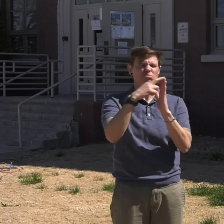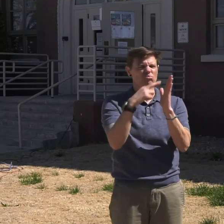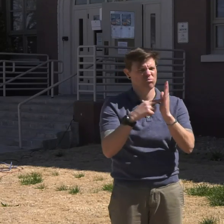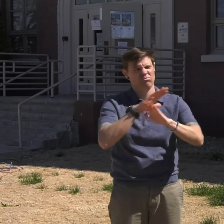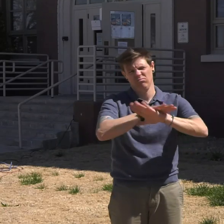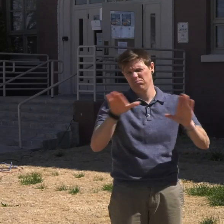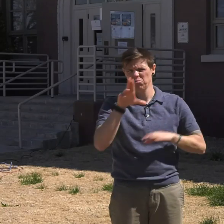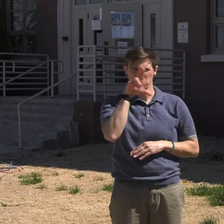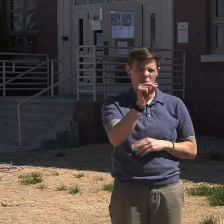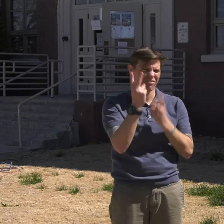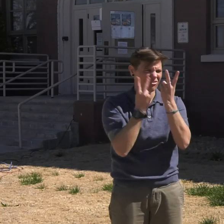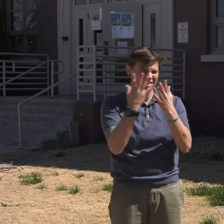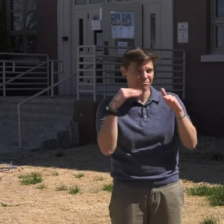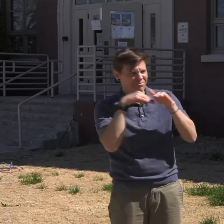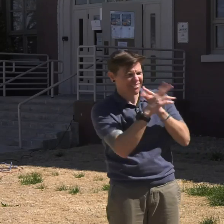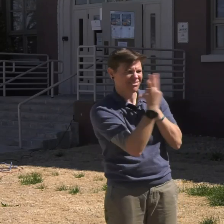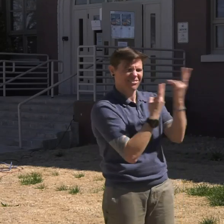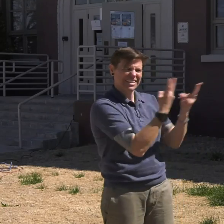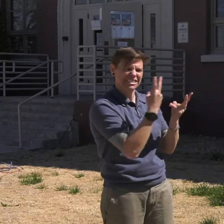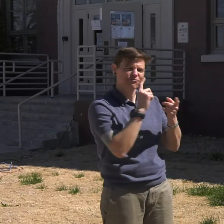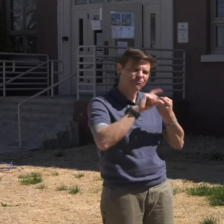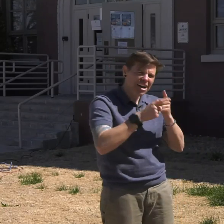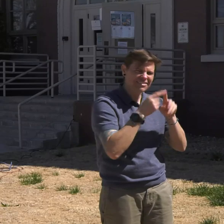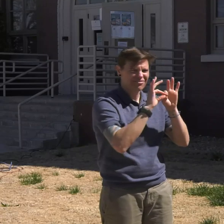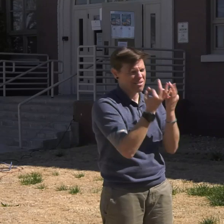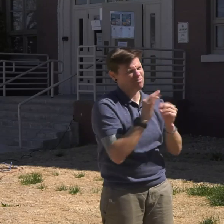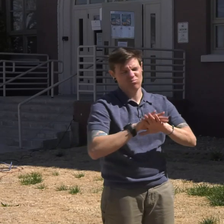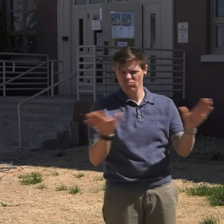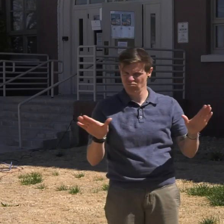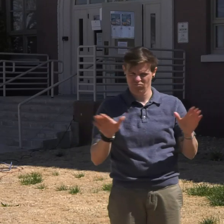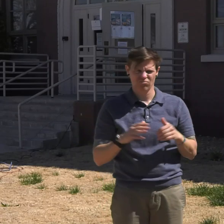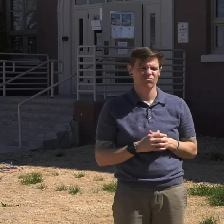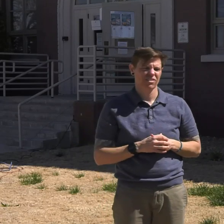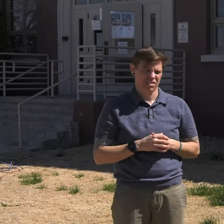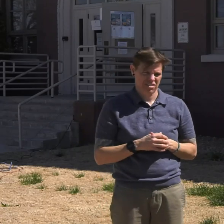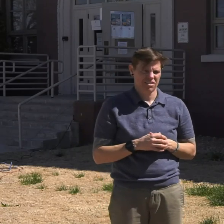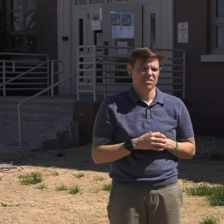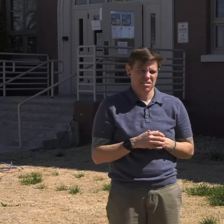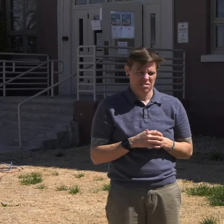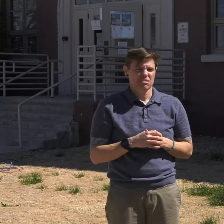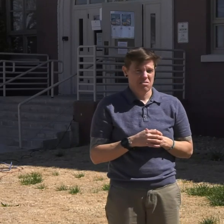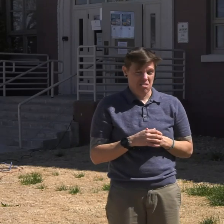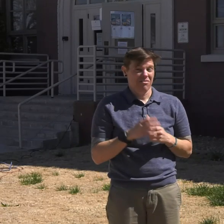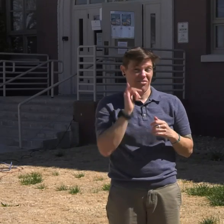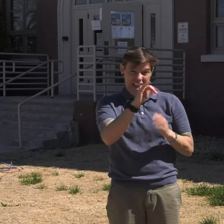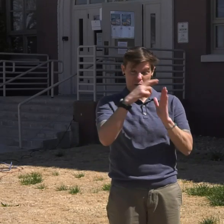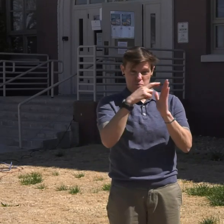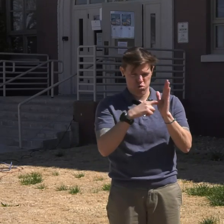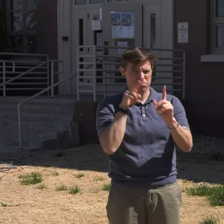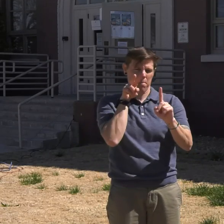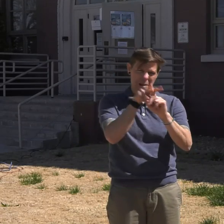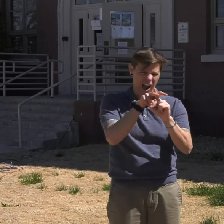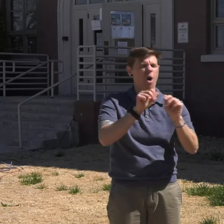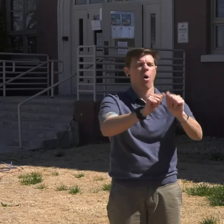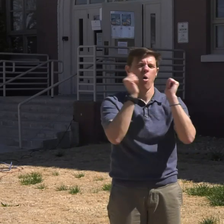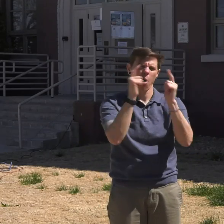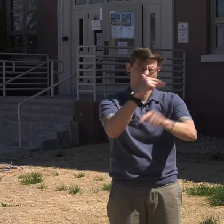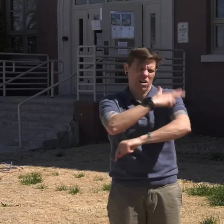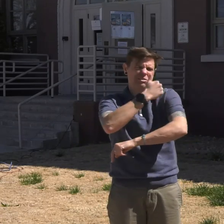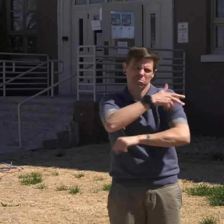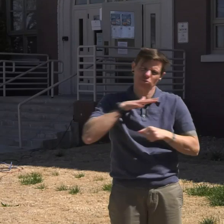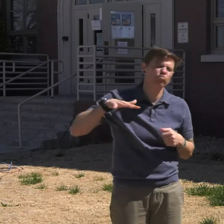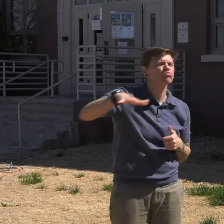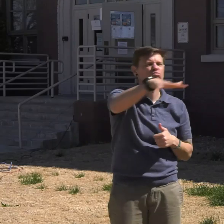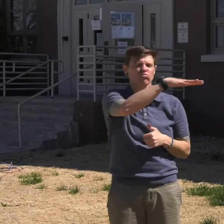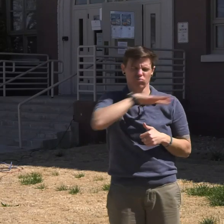Now, an update on city services. First, want to direct everyone, of course, if you have questions, CABQ.gov is pretty